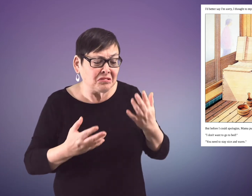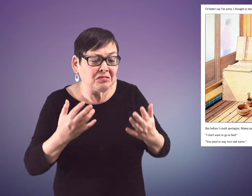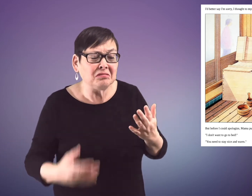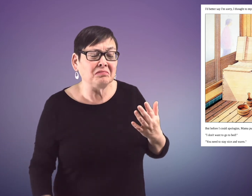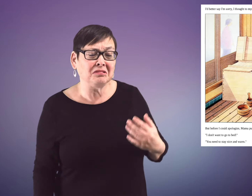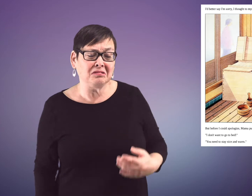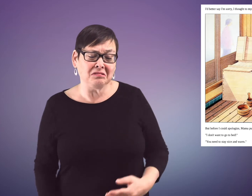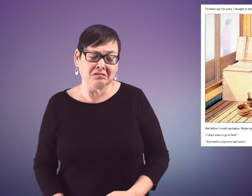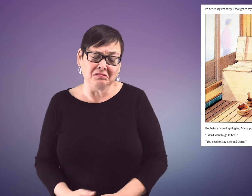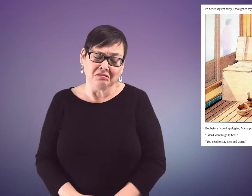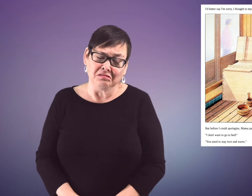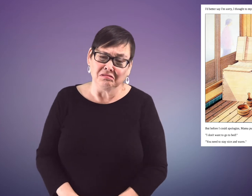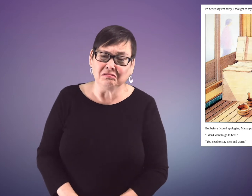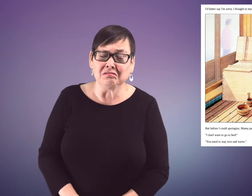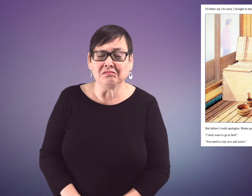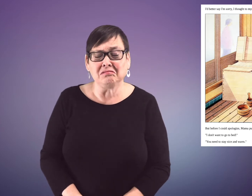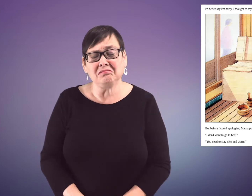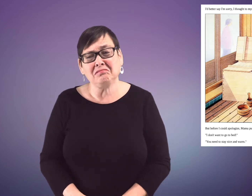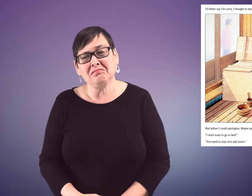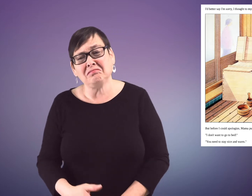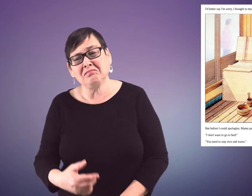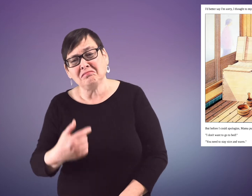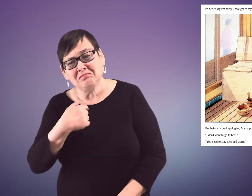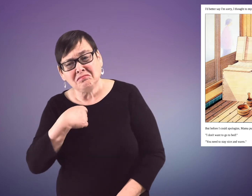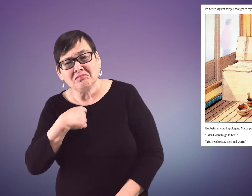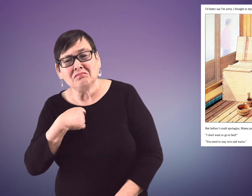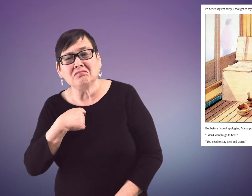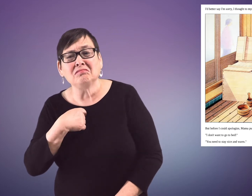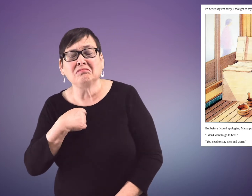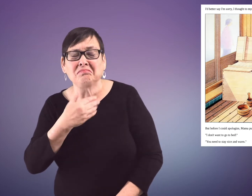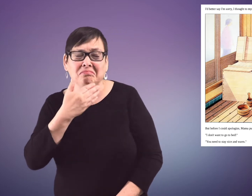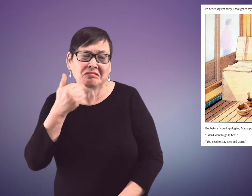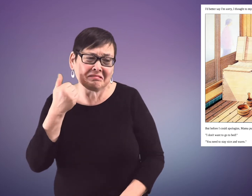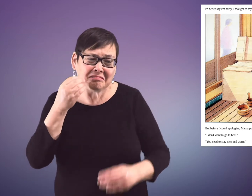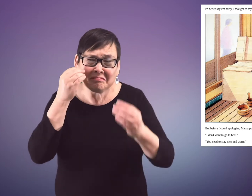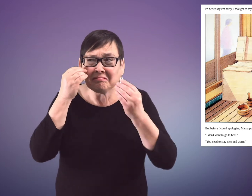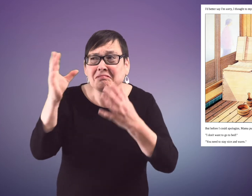I'd better say sorry, I thought to myself.